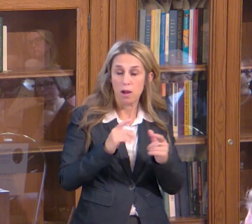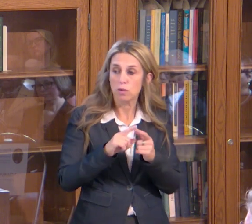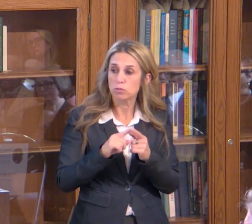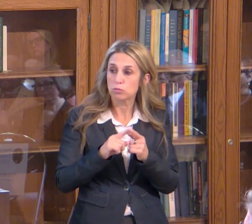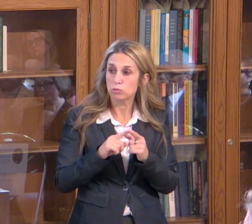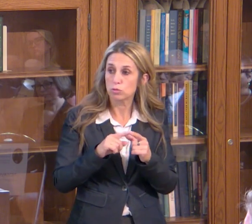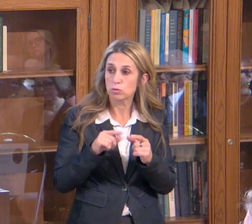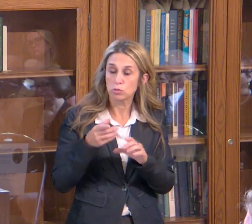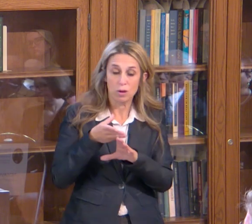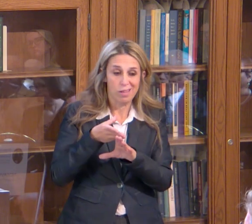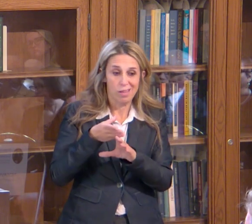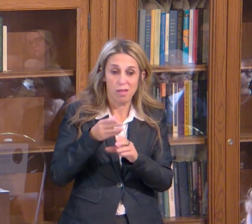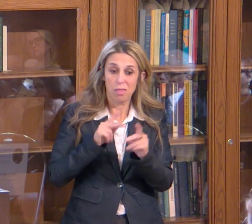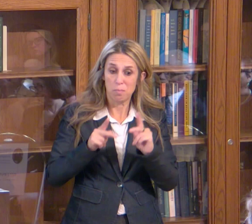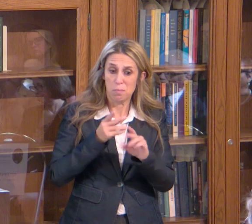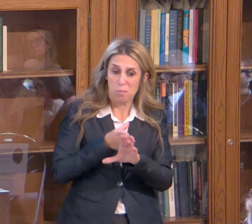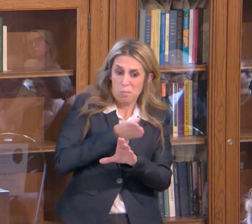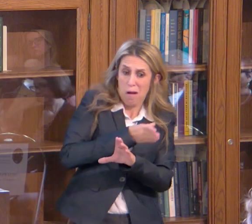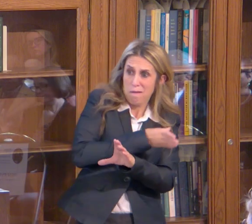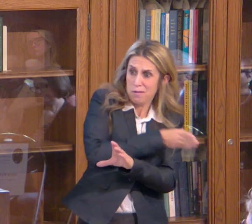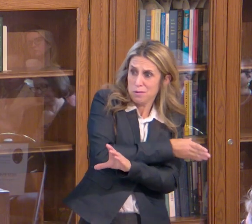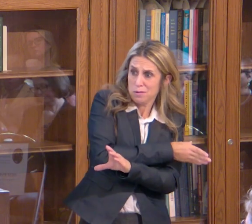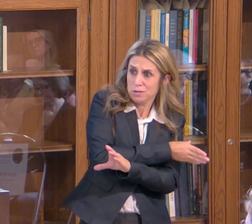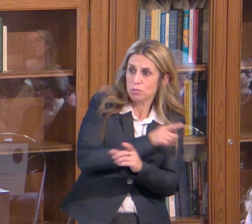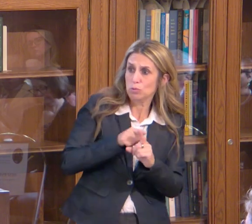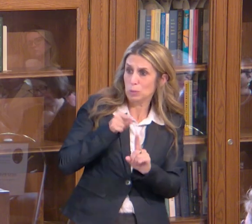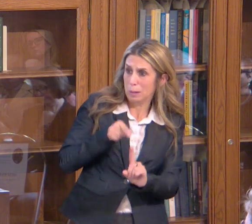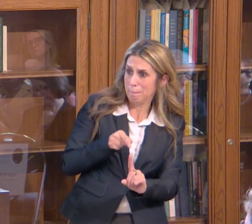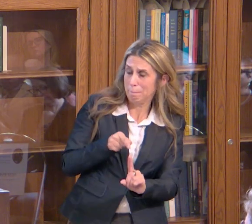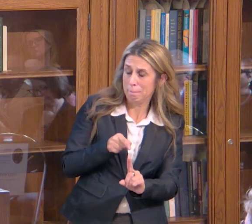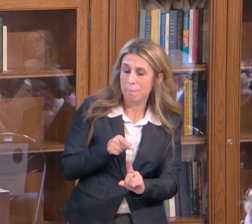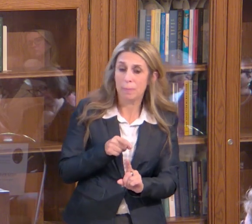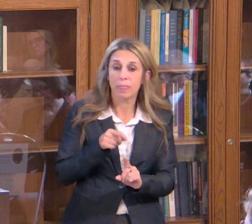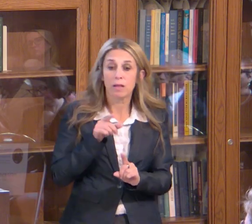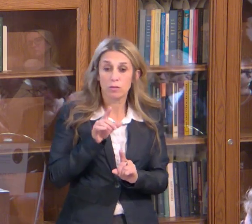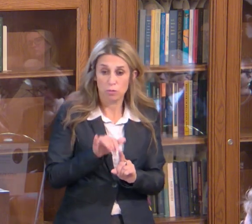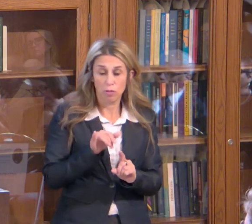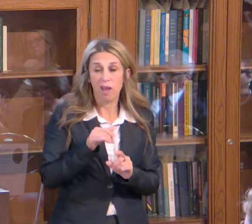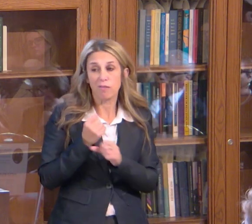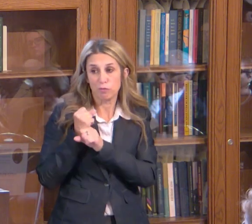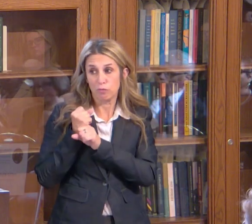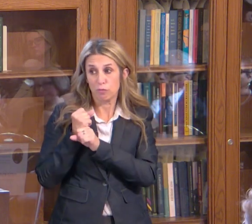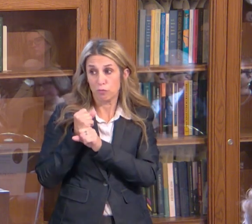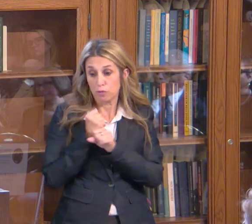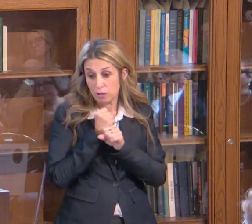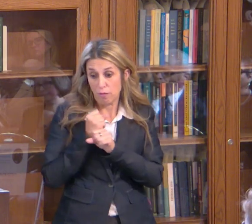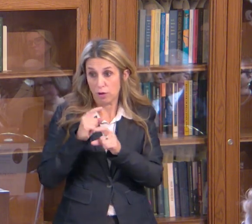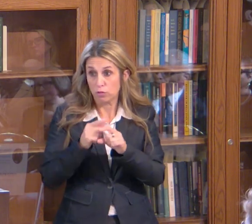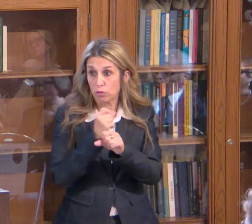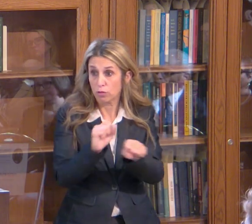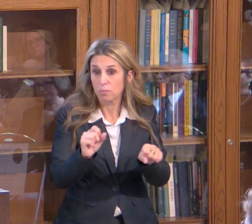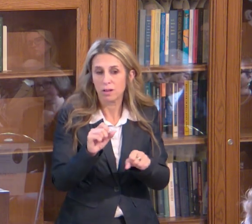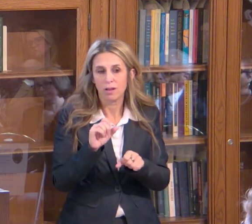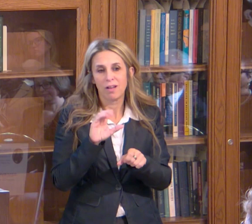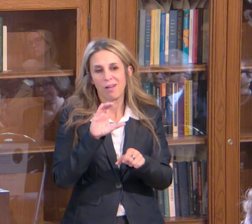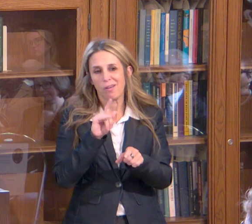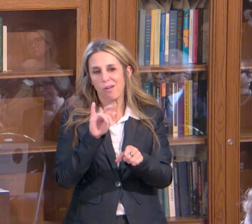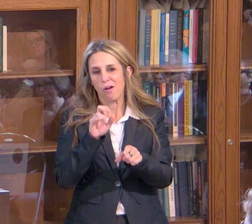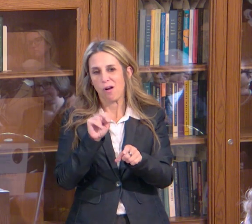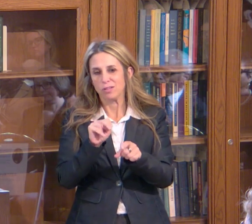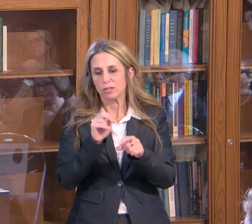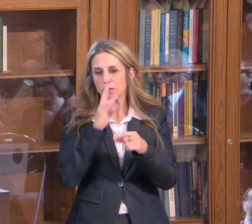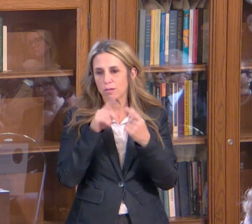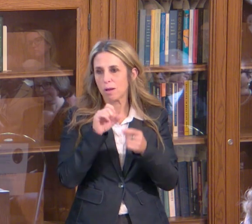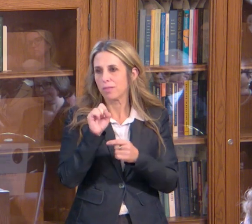cohort prior to him so From Slavery to Freedom is often called and we heard um Carlton mention the seminal